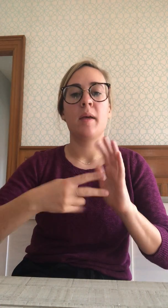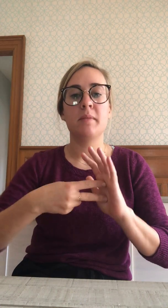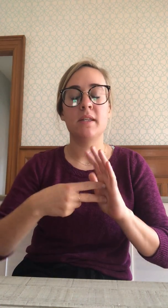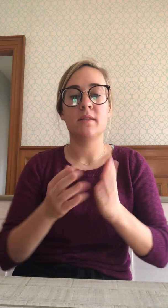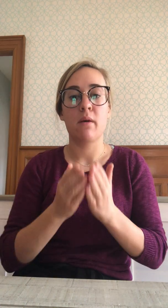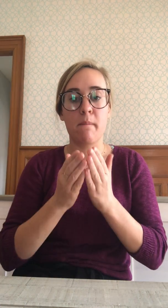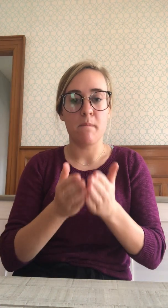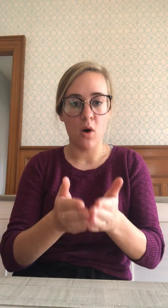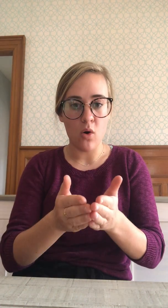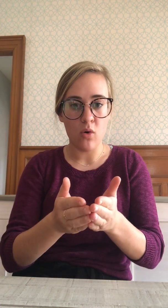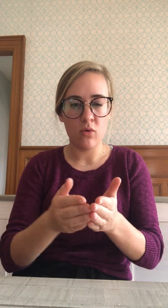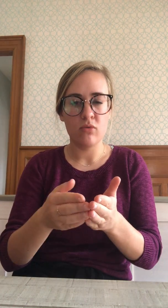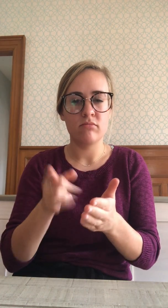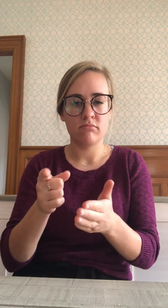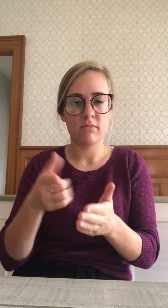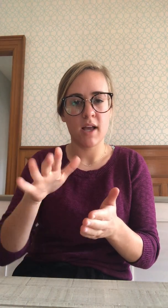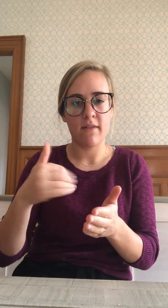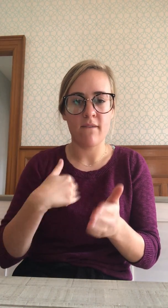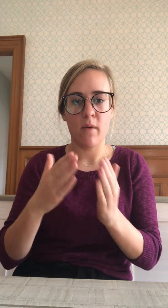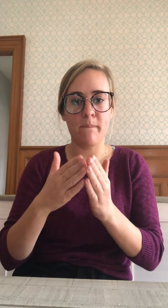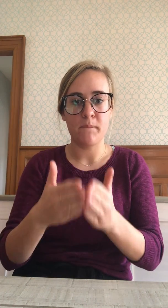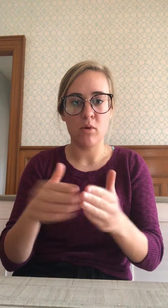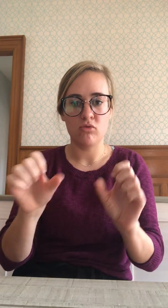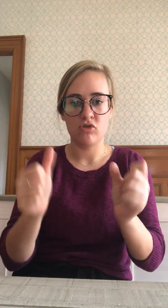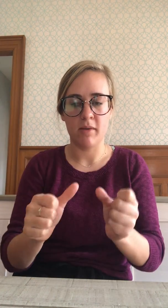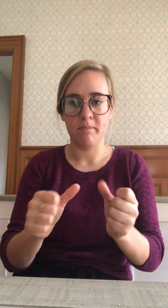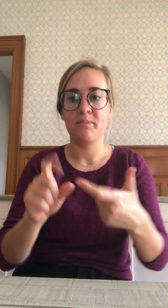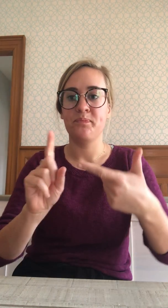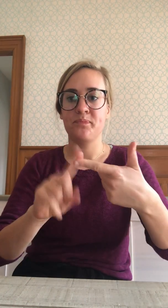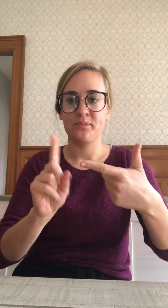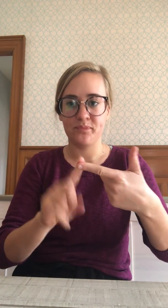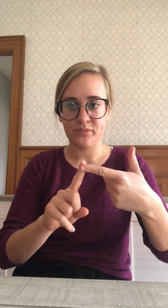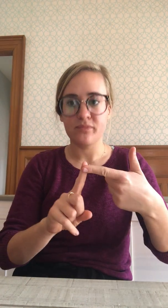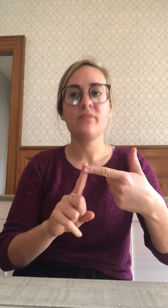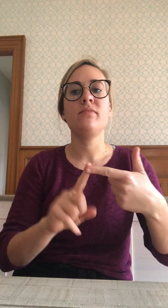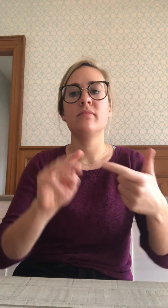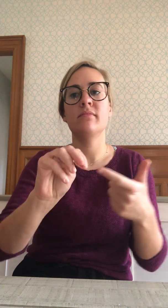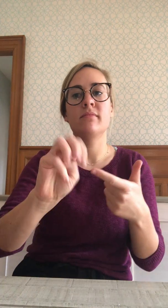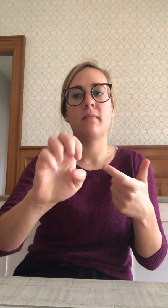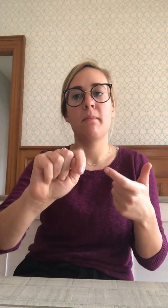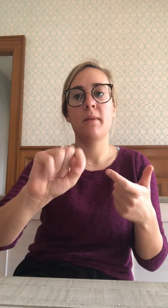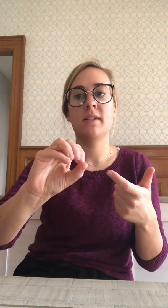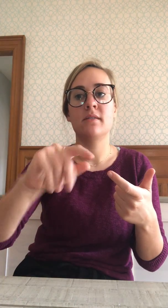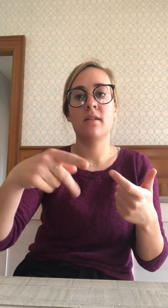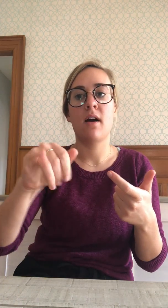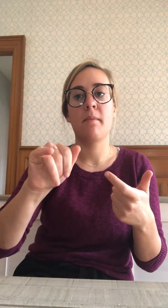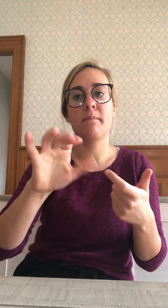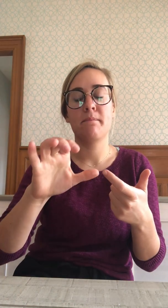boat shape. Trigonocephaly, the metopic suture is fused, trigono being triangle.